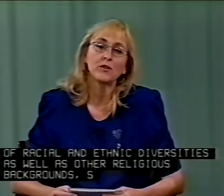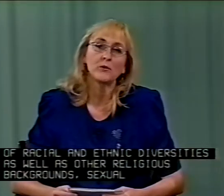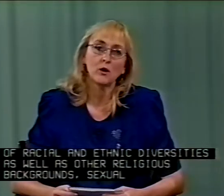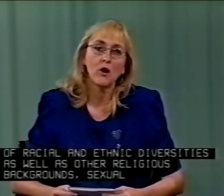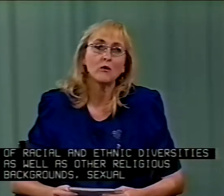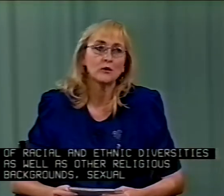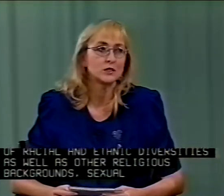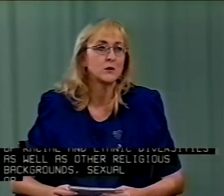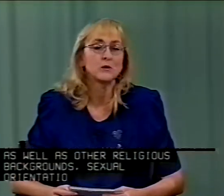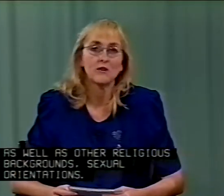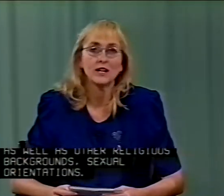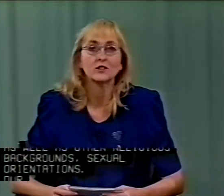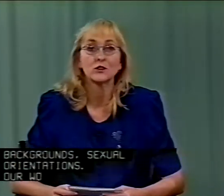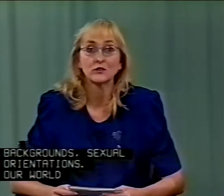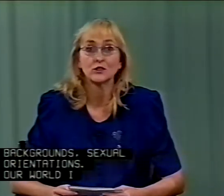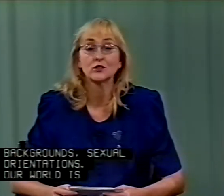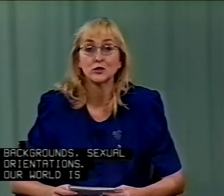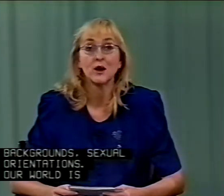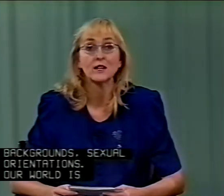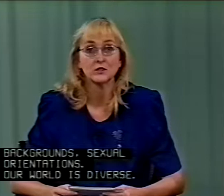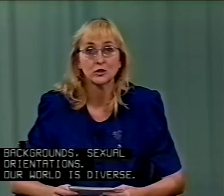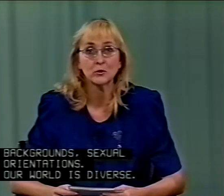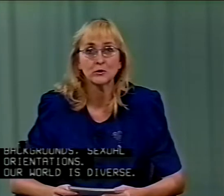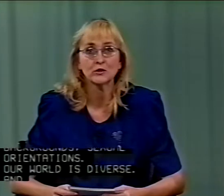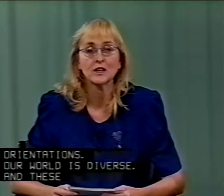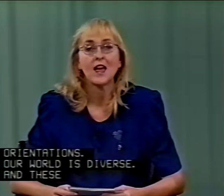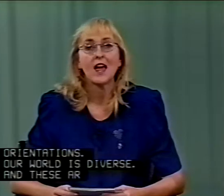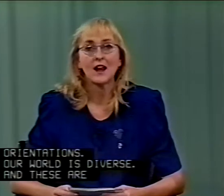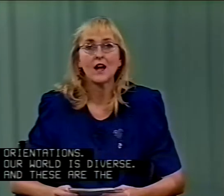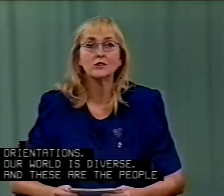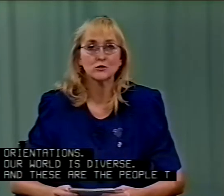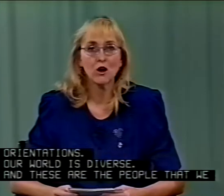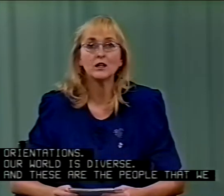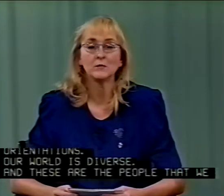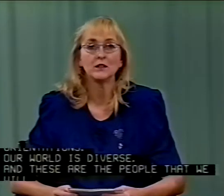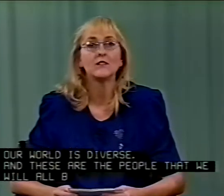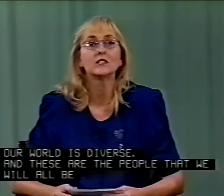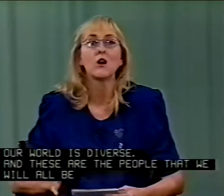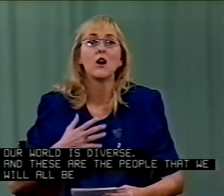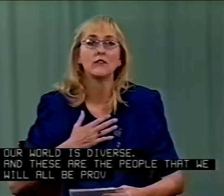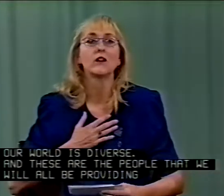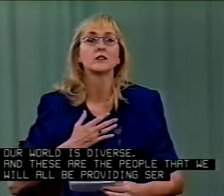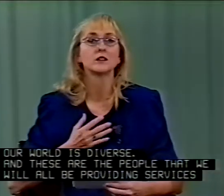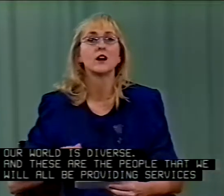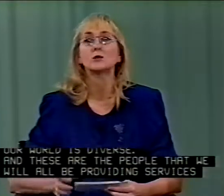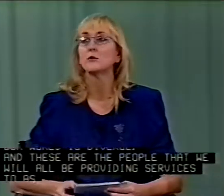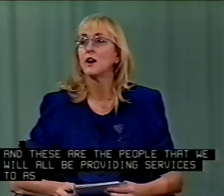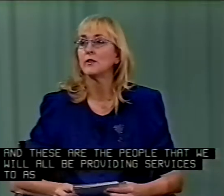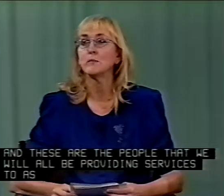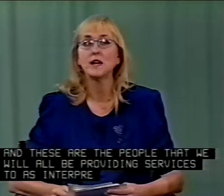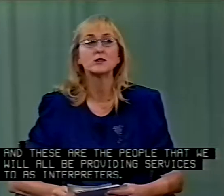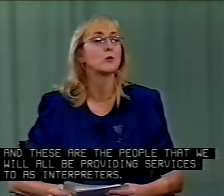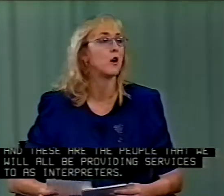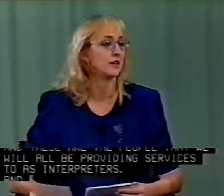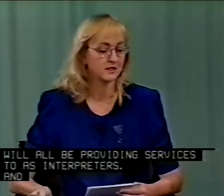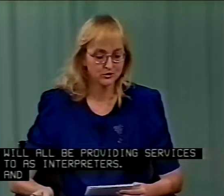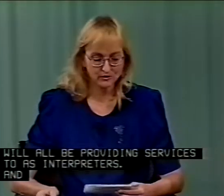we're all going to be providing services to as interpreters. And I strongly believe it's all of our desire to provide the best quality